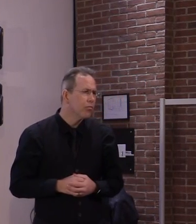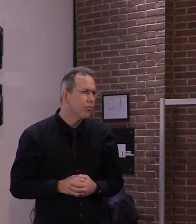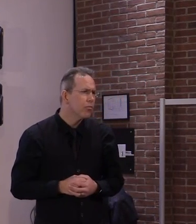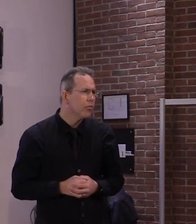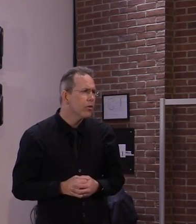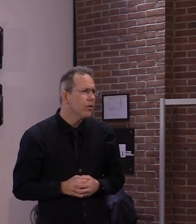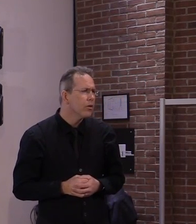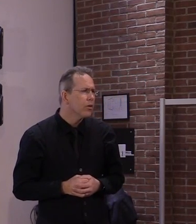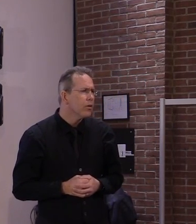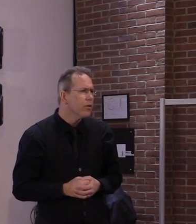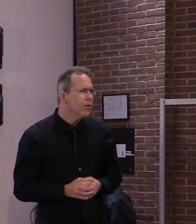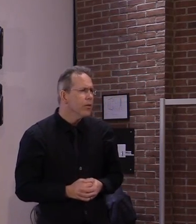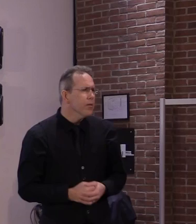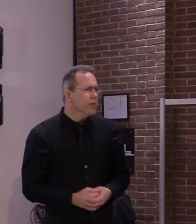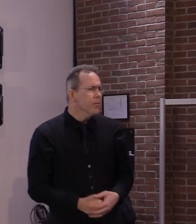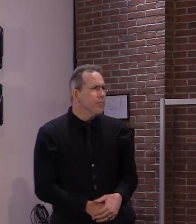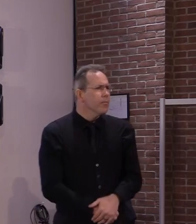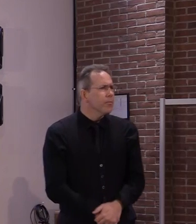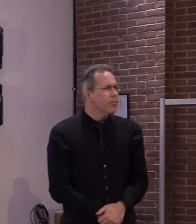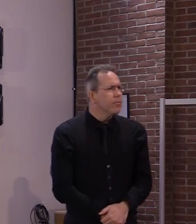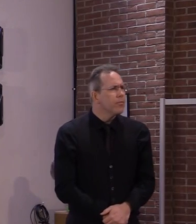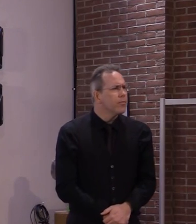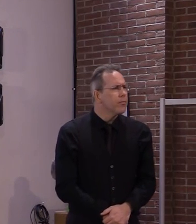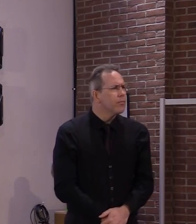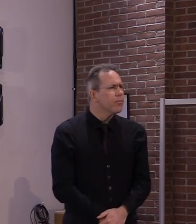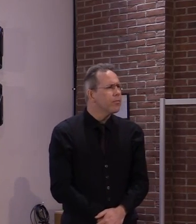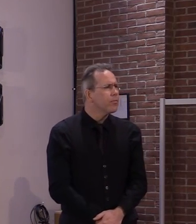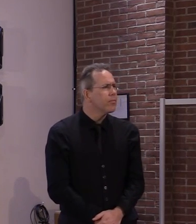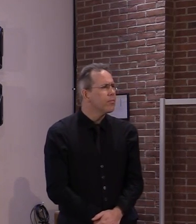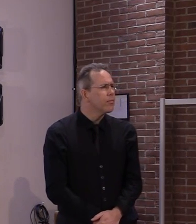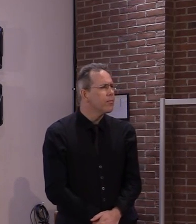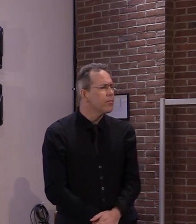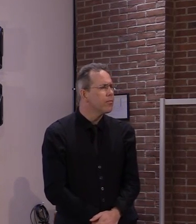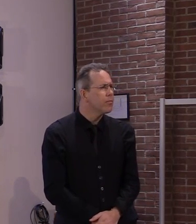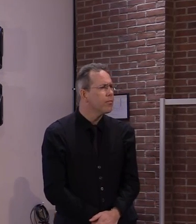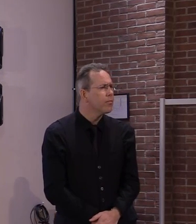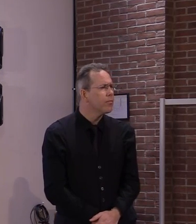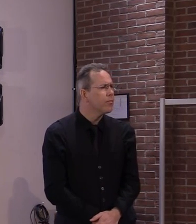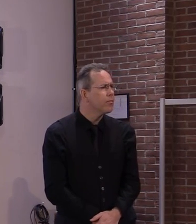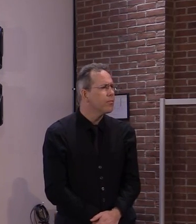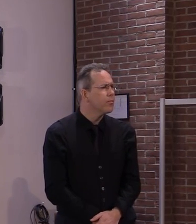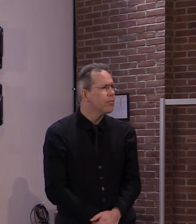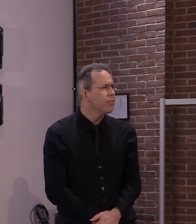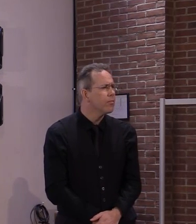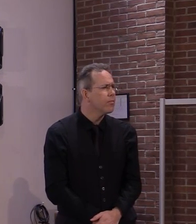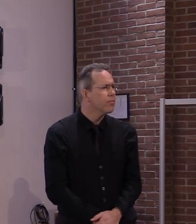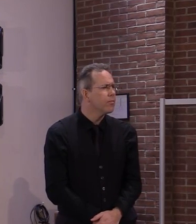Time flies. Not all that long ago, Congress passed an extension